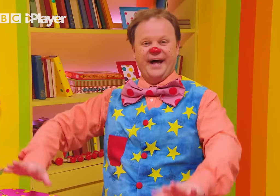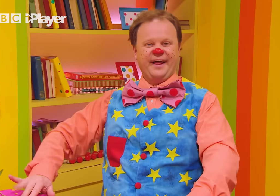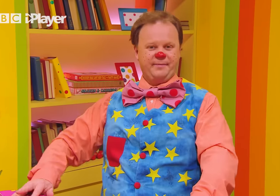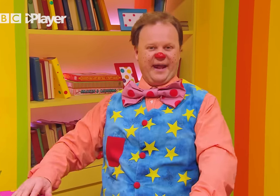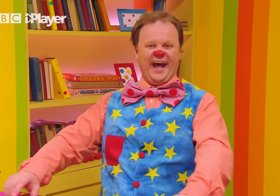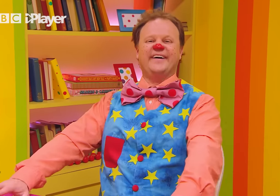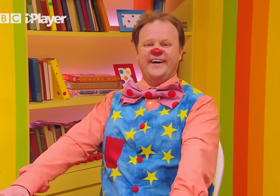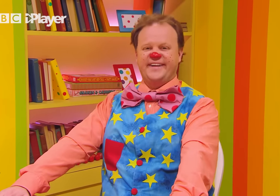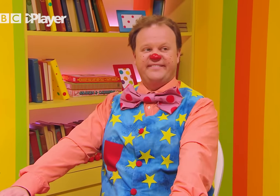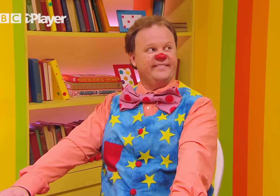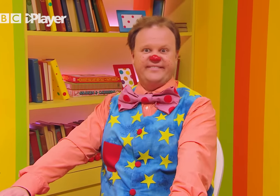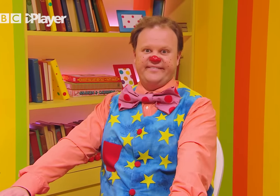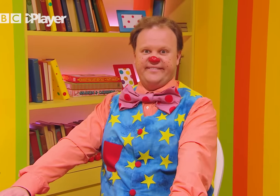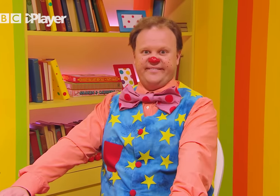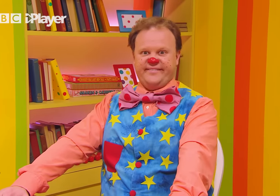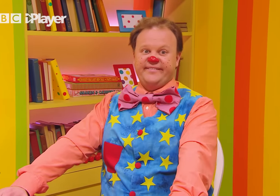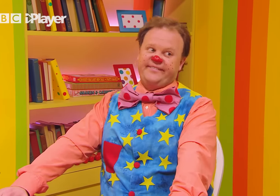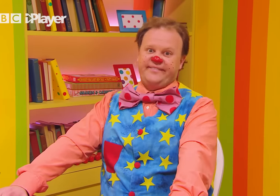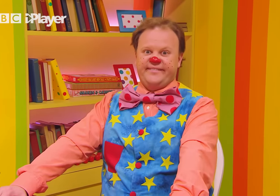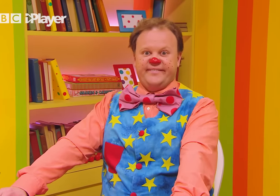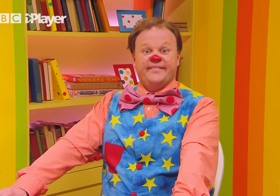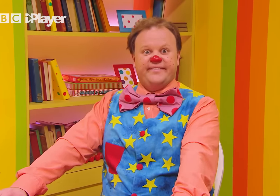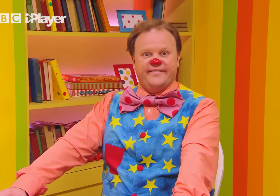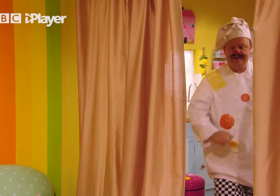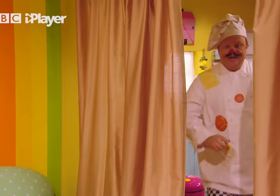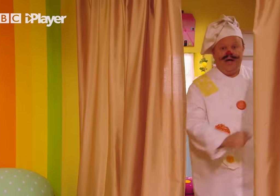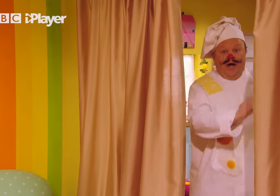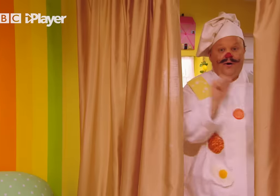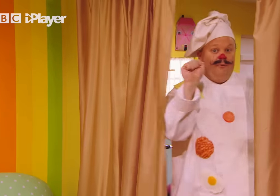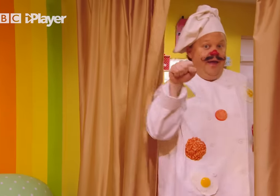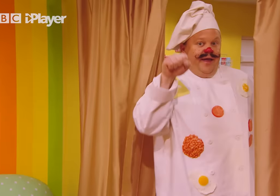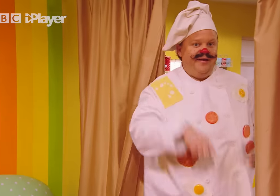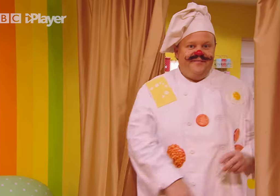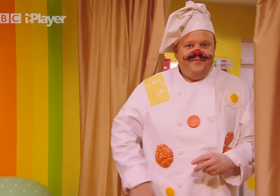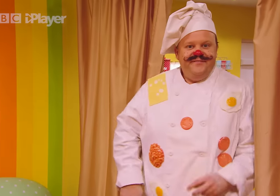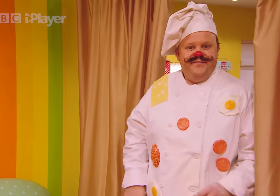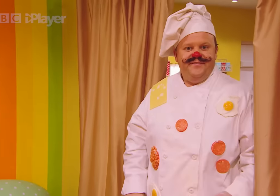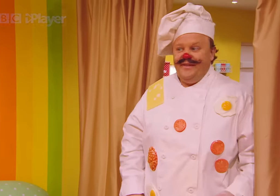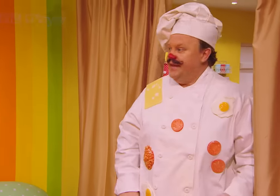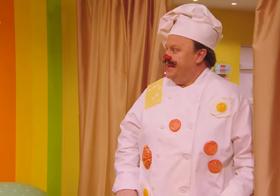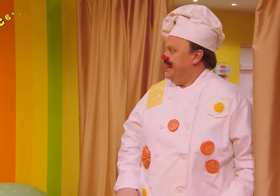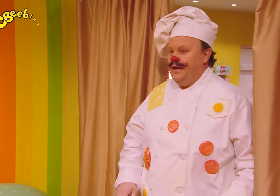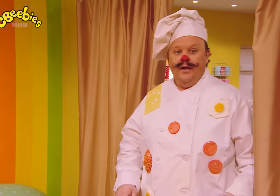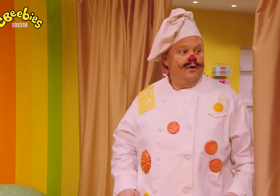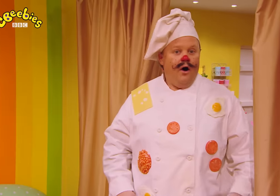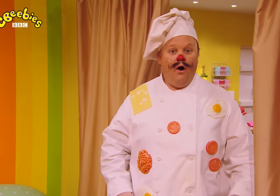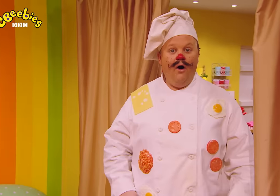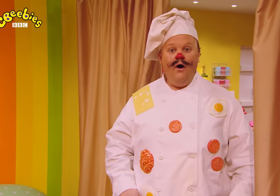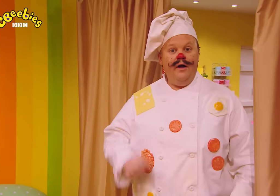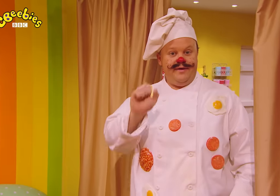That's better. Chef Tumble! Chef Tumble! Where? You've forgotten the napkins. Oh,